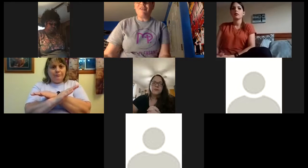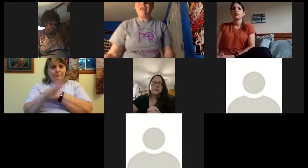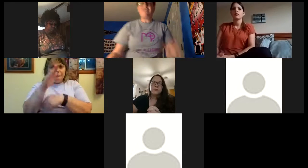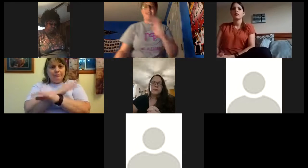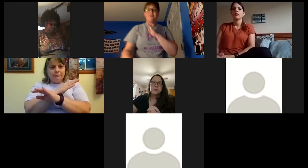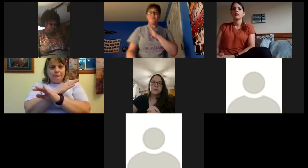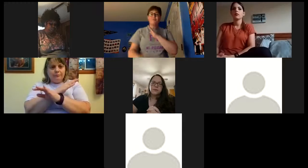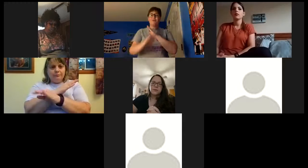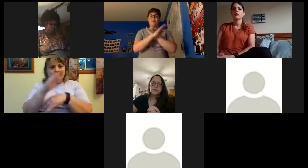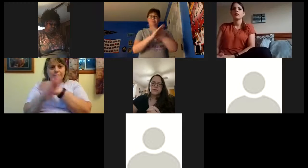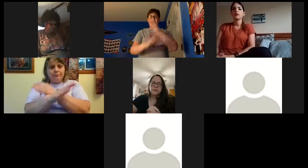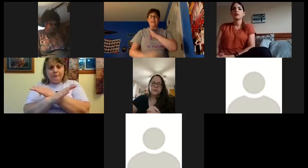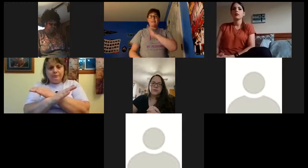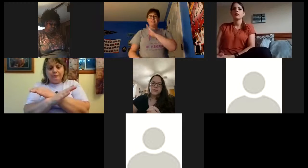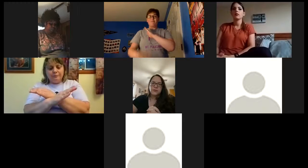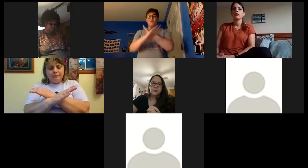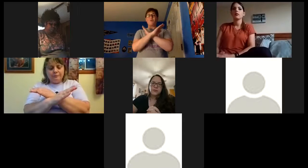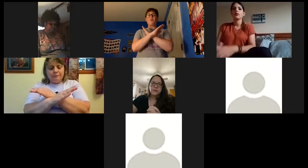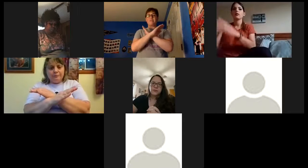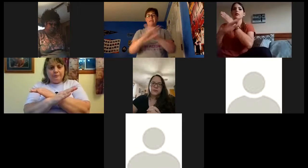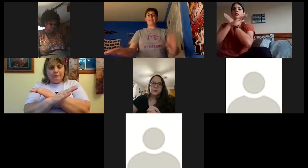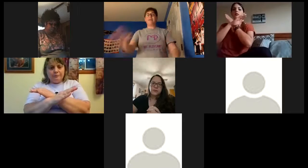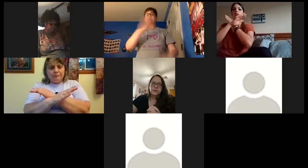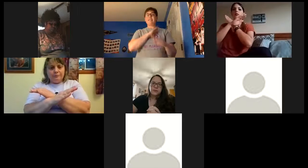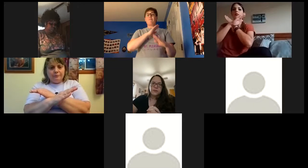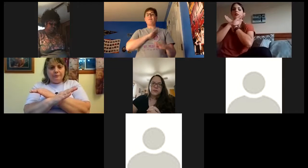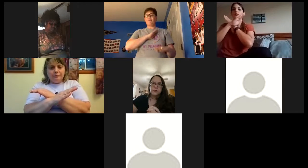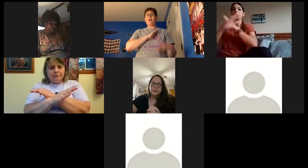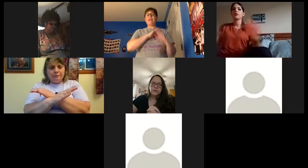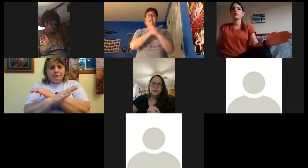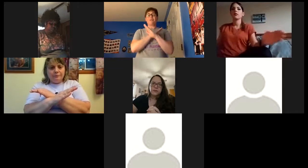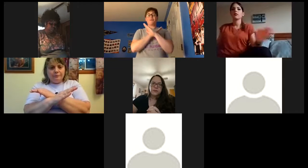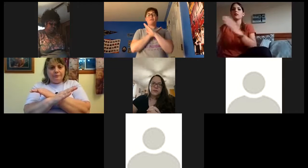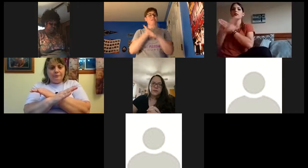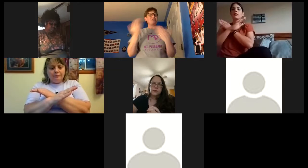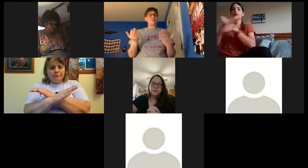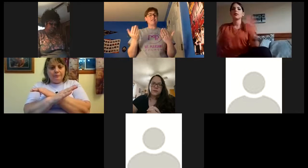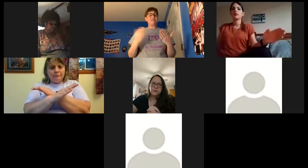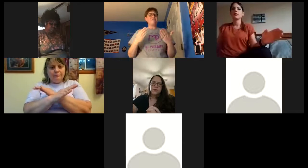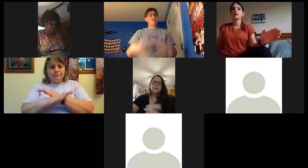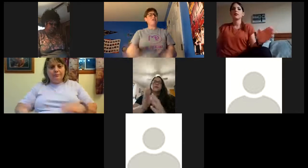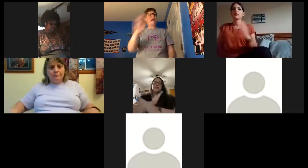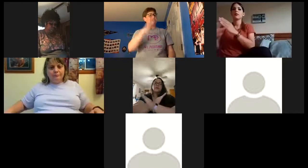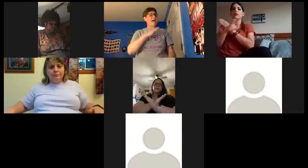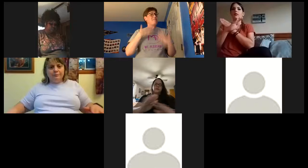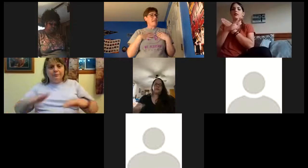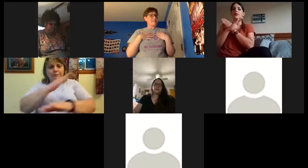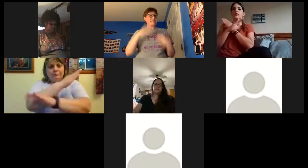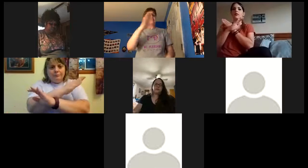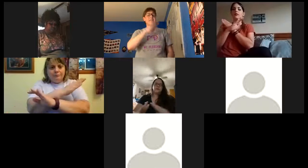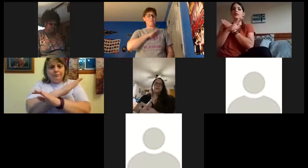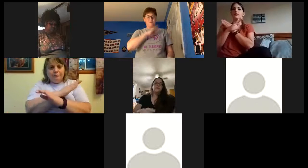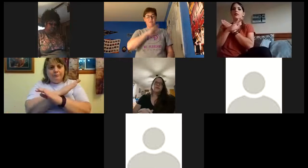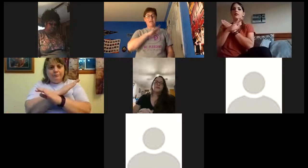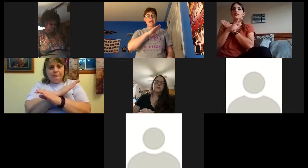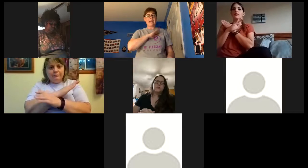if a lefty would put their hand more towards them, because I put my right hand towards me. And so that's what I said on the video. I'm guessing